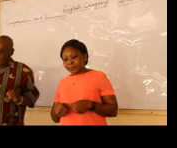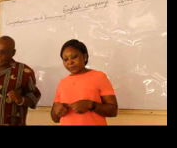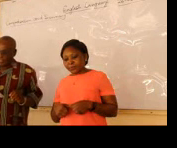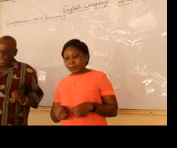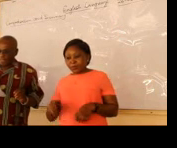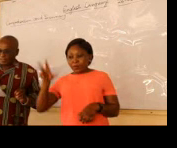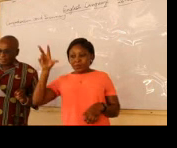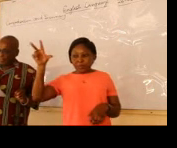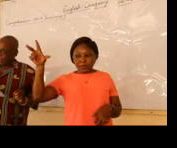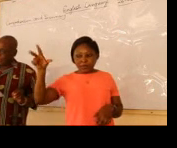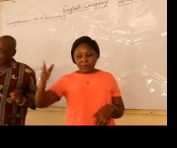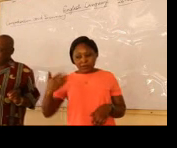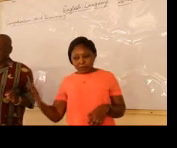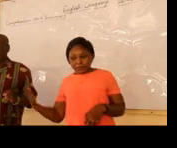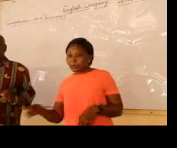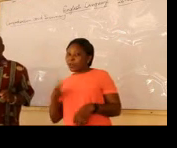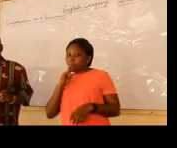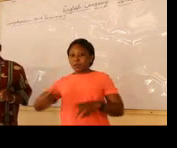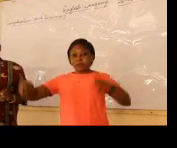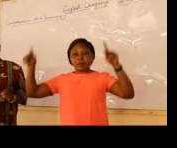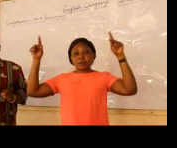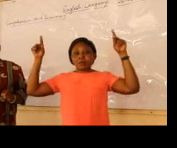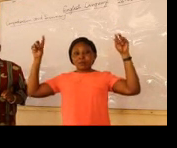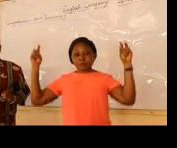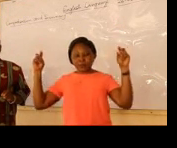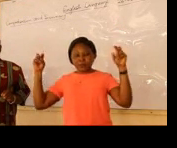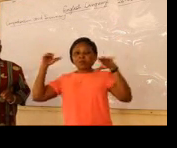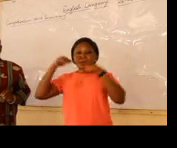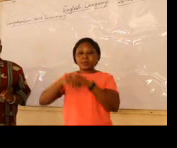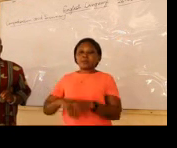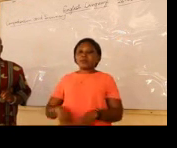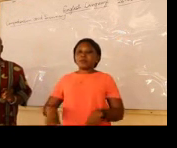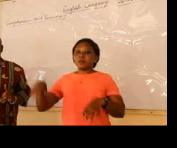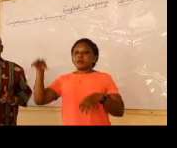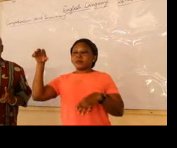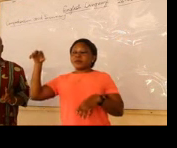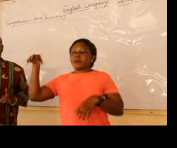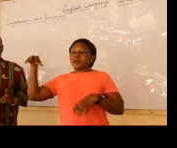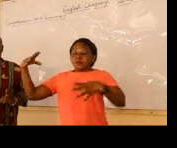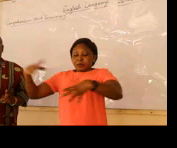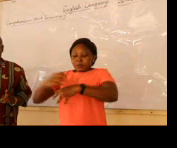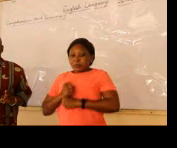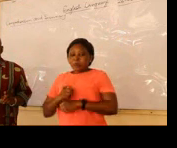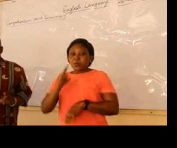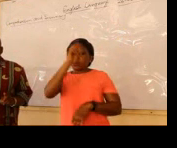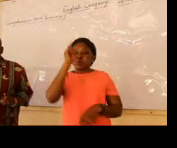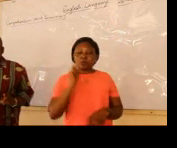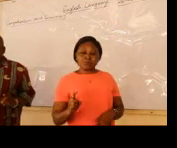3 things are tested in summary questions. 3 things.